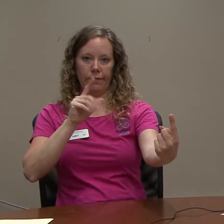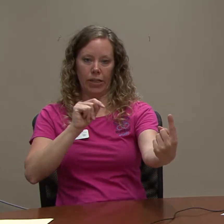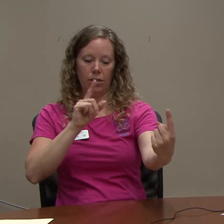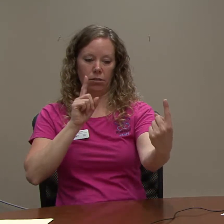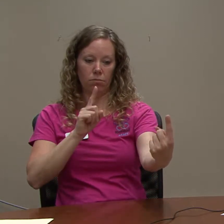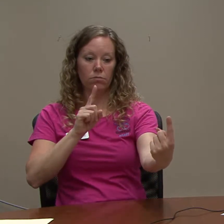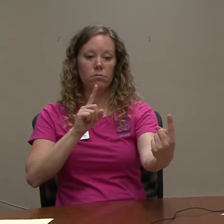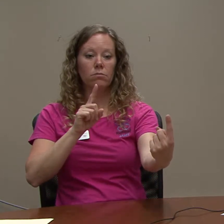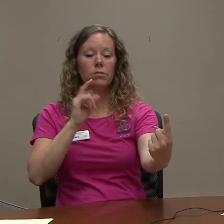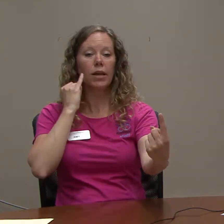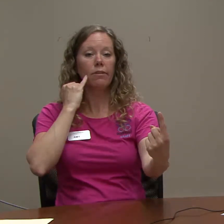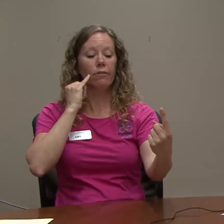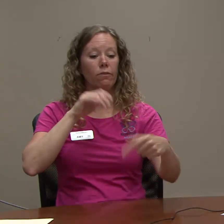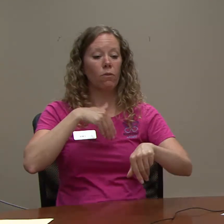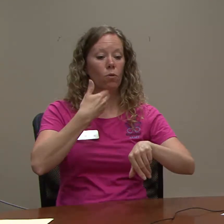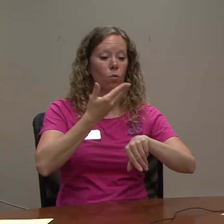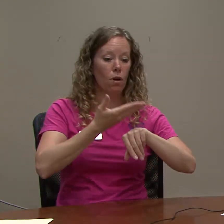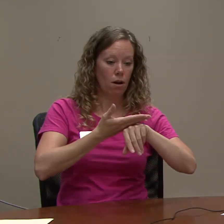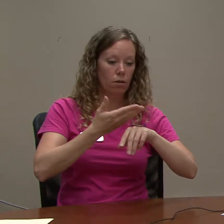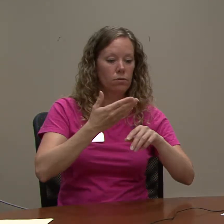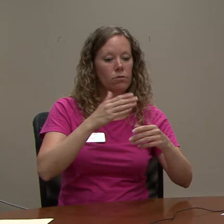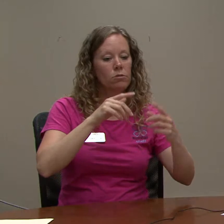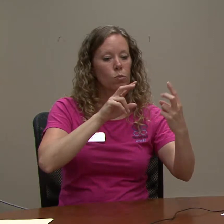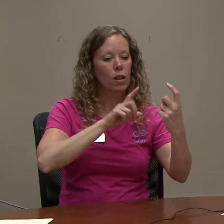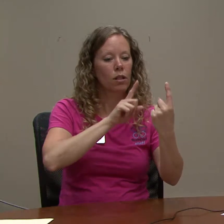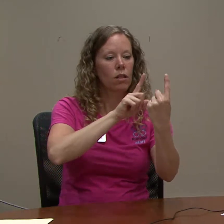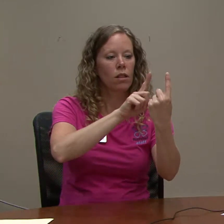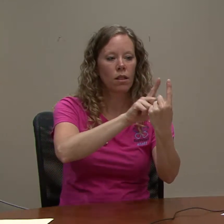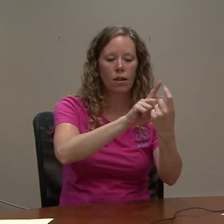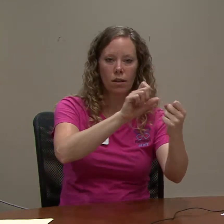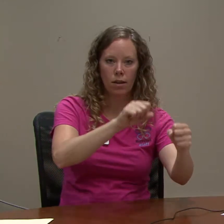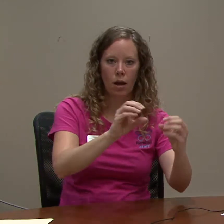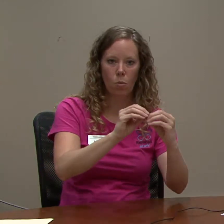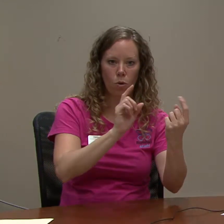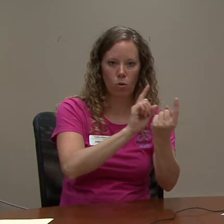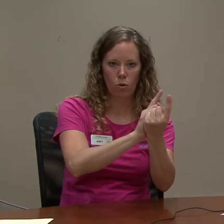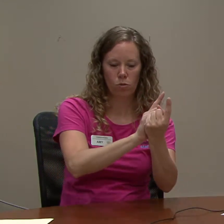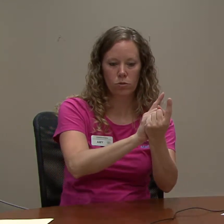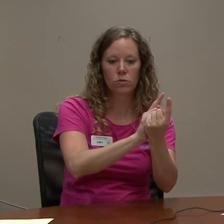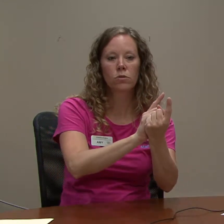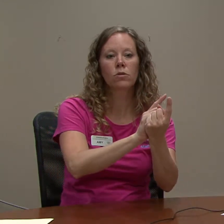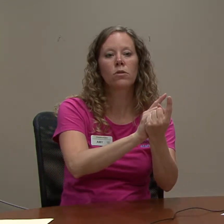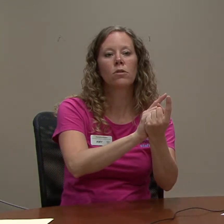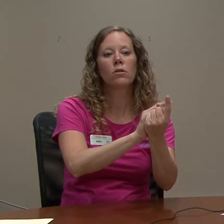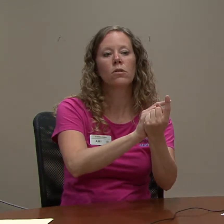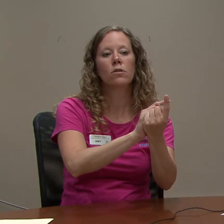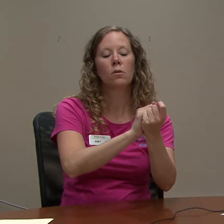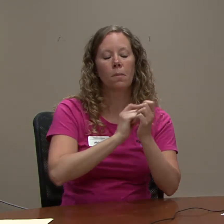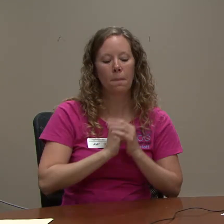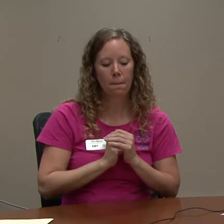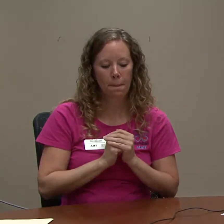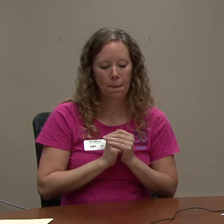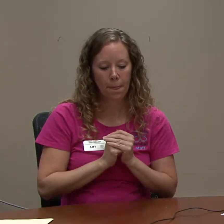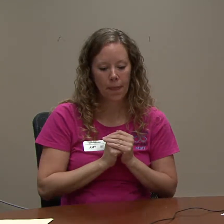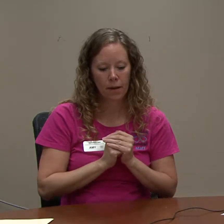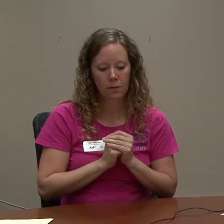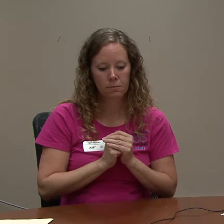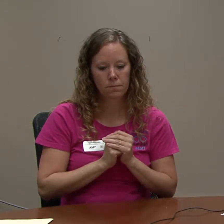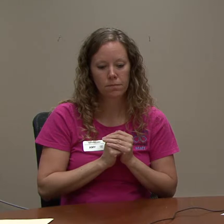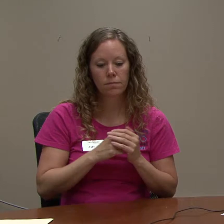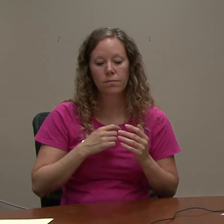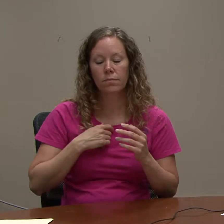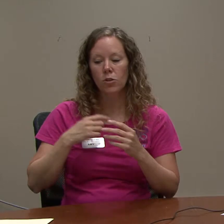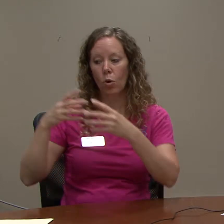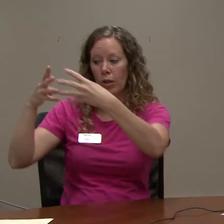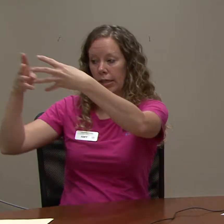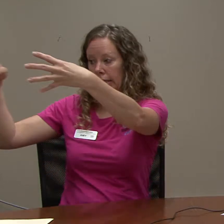visitation booth. Signage will be available. The visitor will be greeted by the visit supervisor and escorted